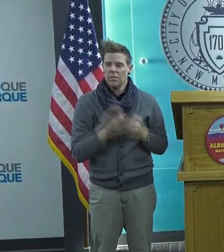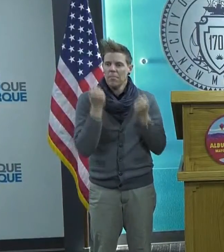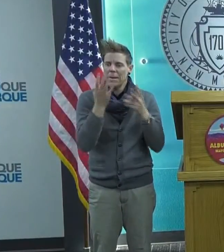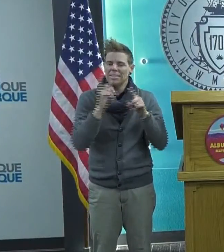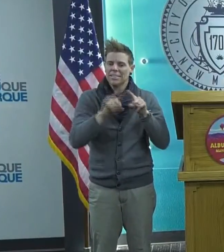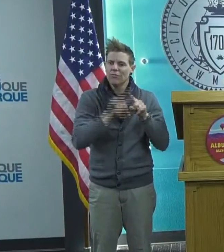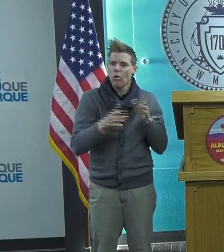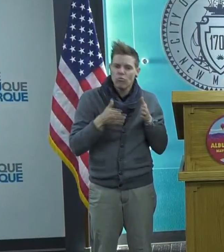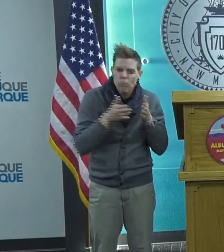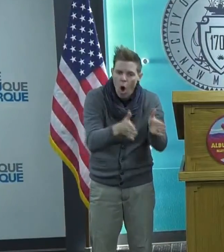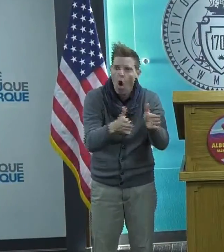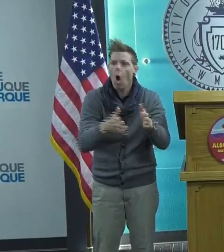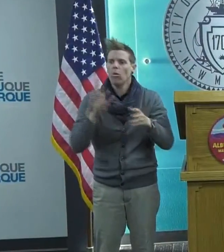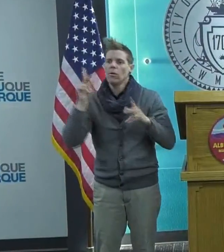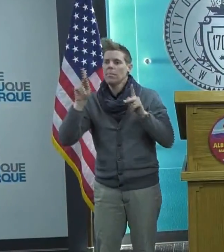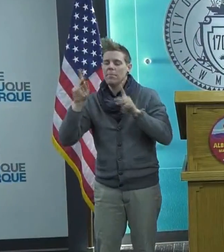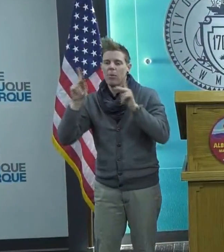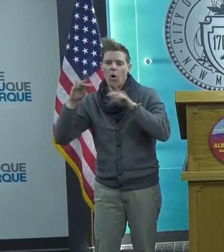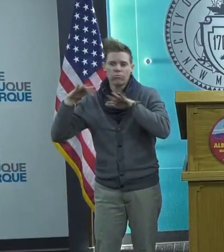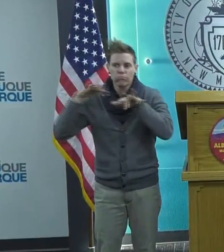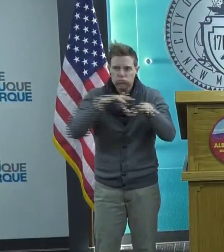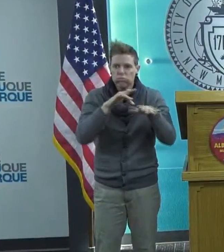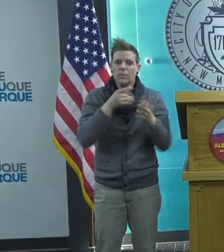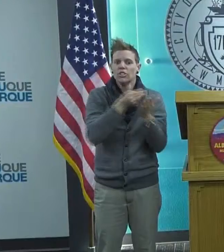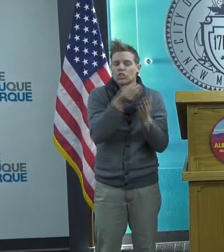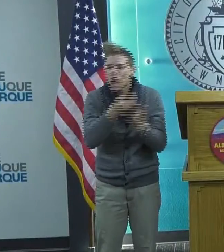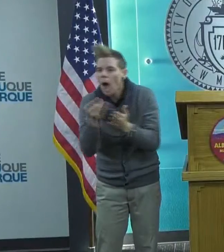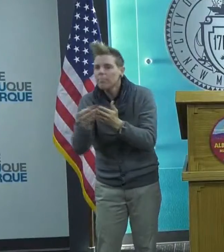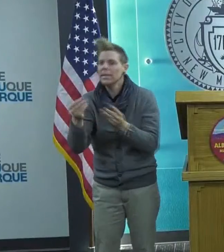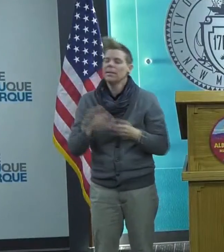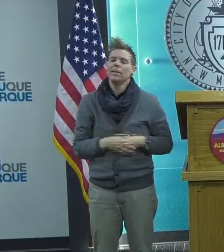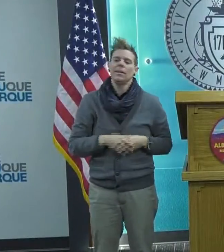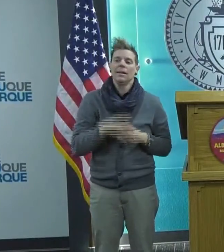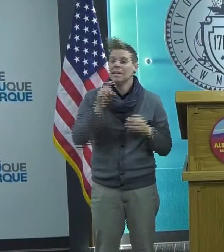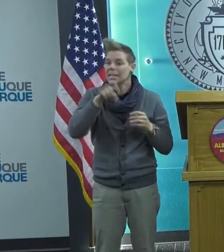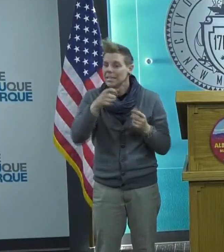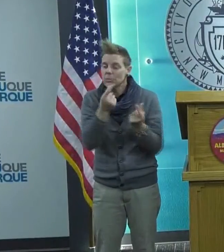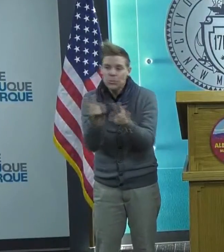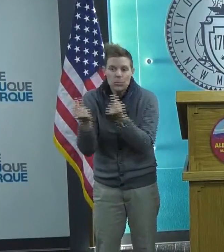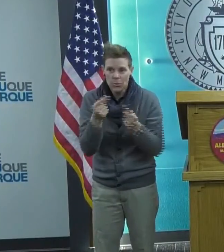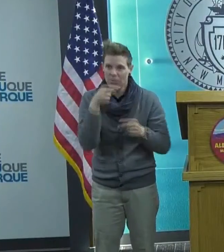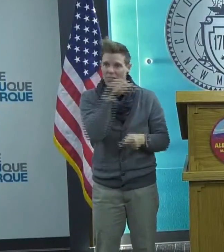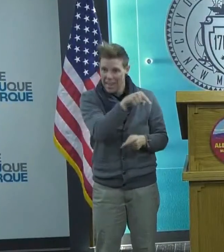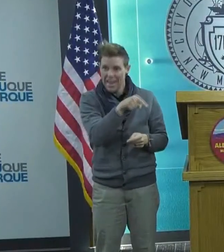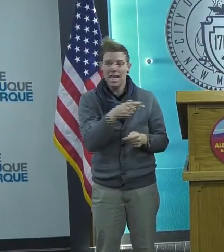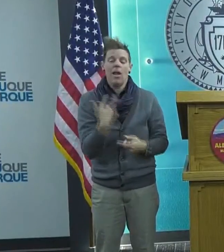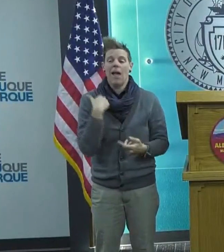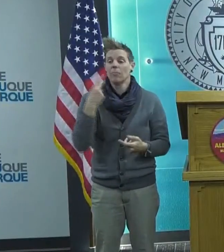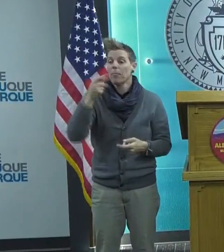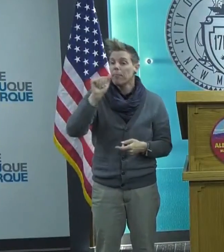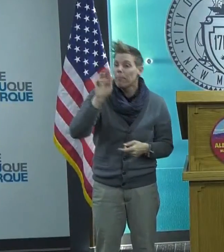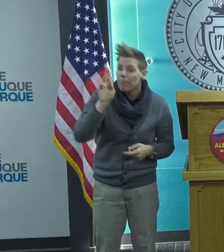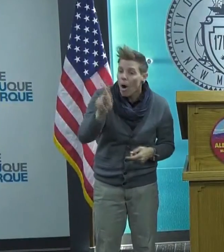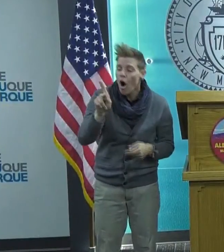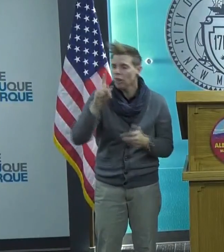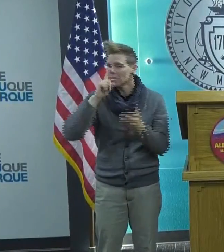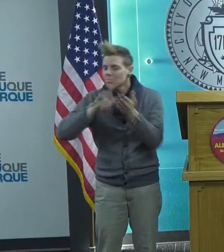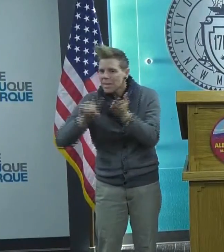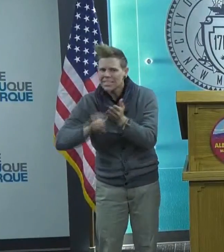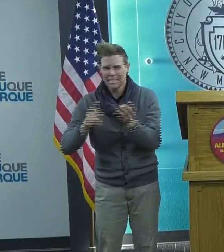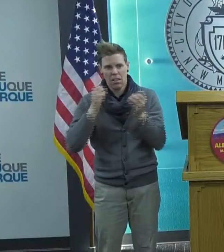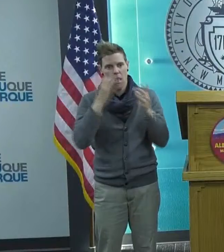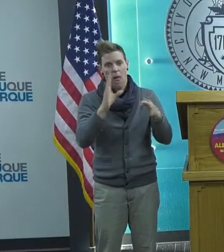gatherings. And then we did do some activities again at parks and at open space, primarily just getting people to wear masks.